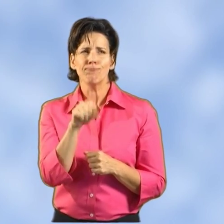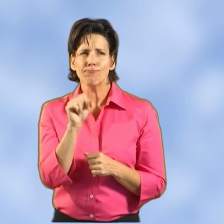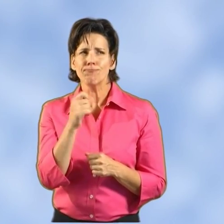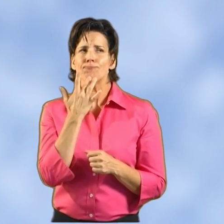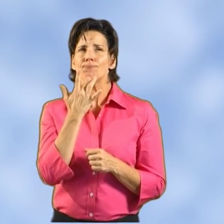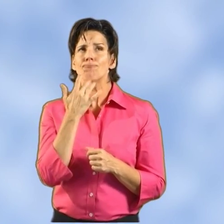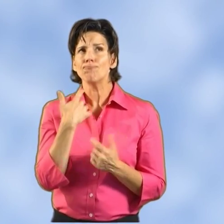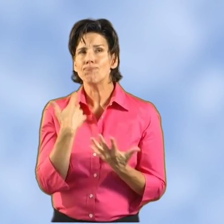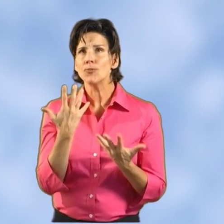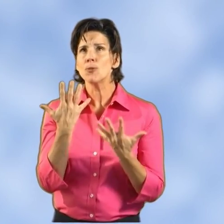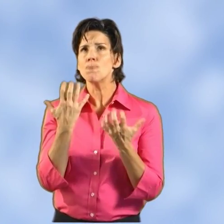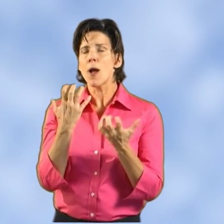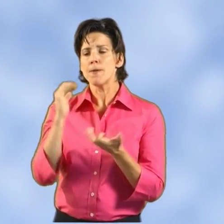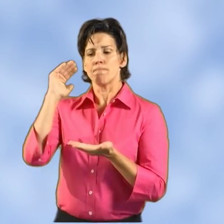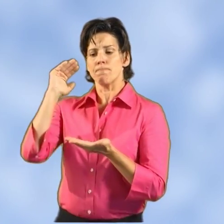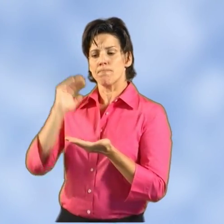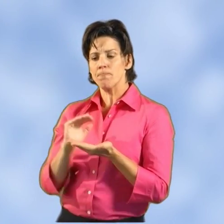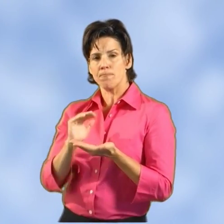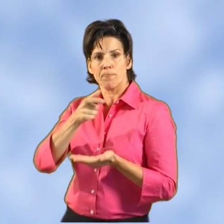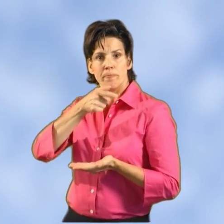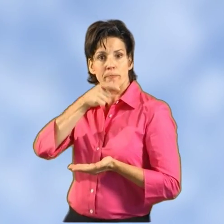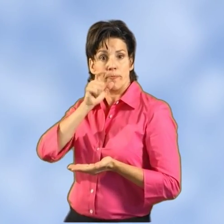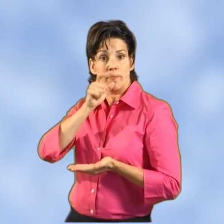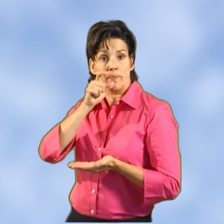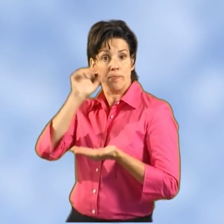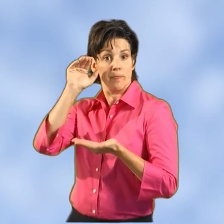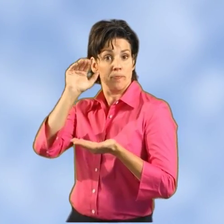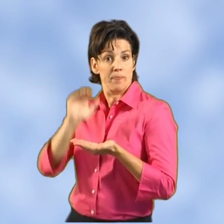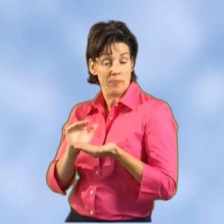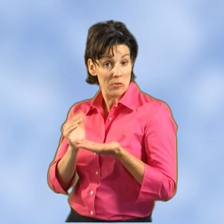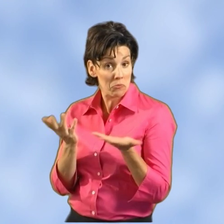And you might consider limiting your alcohol use.